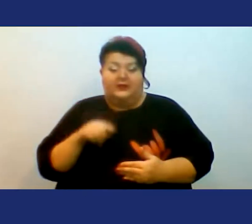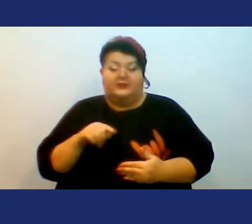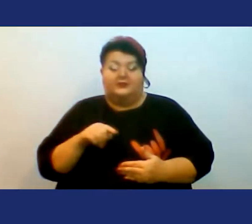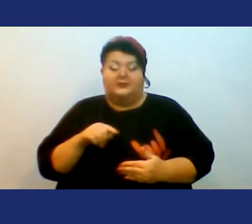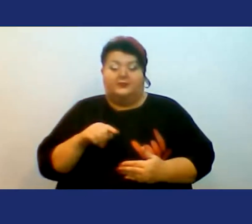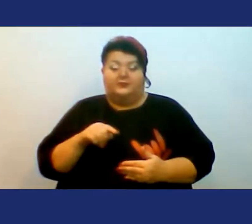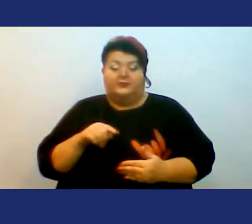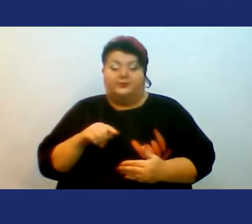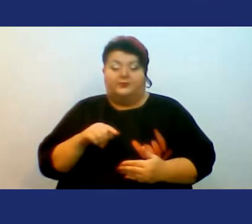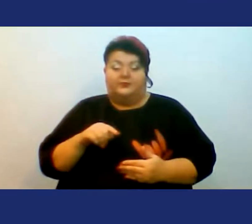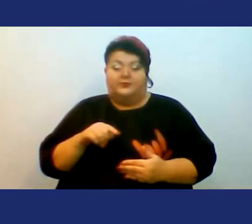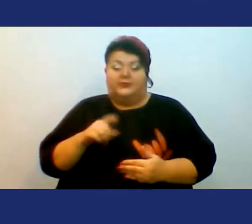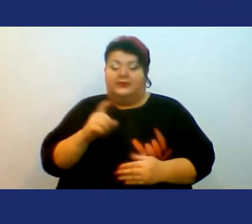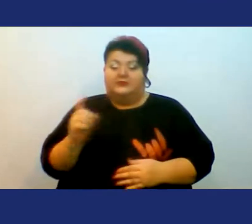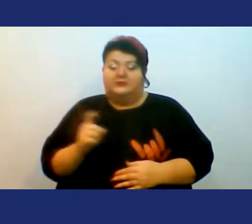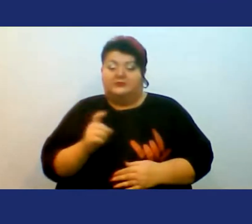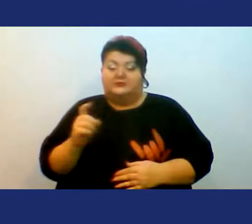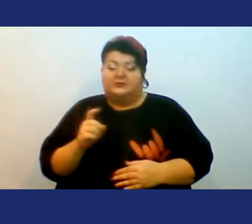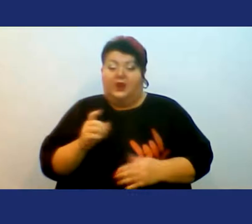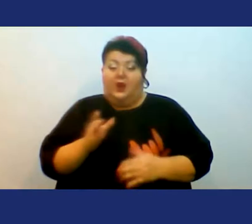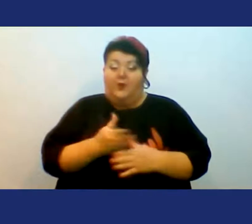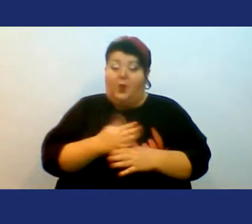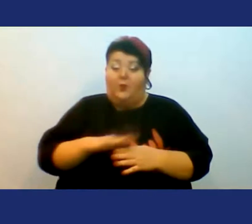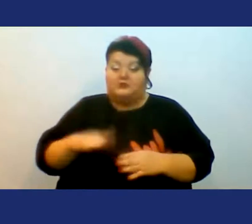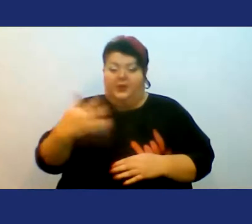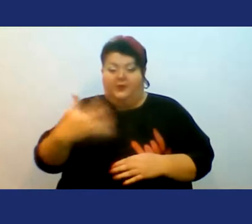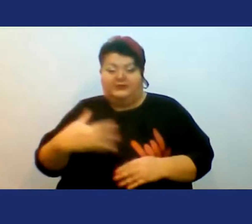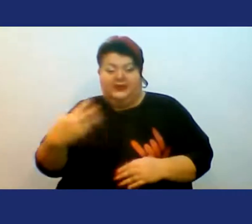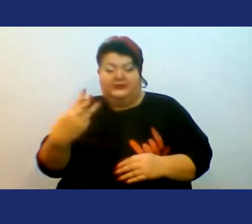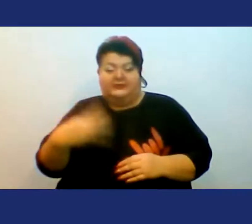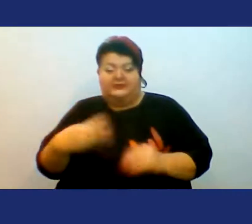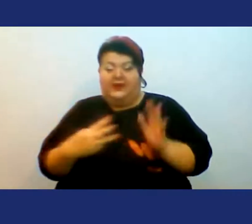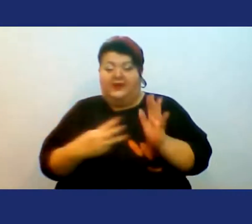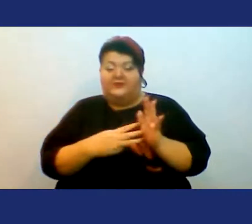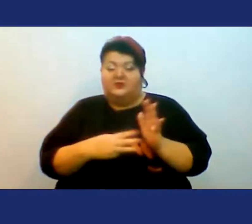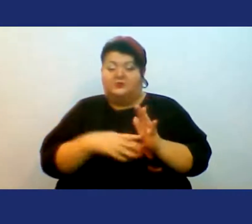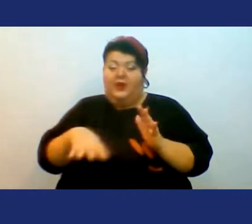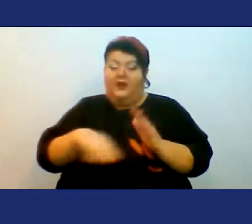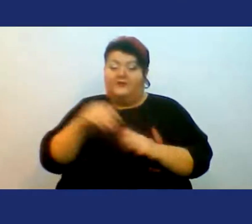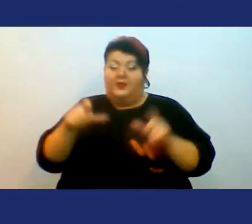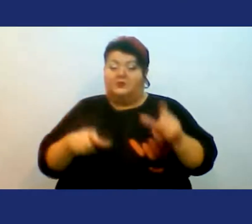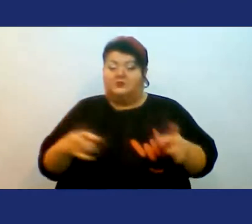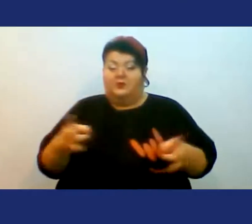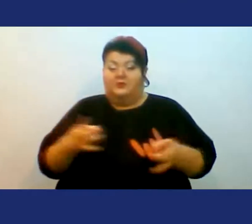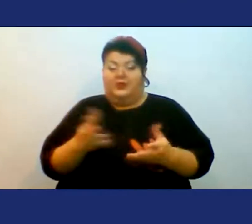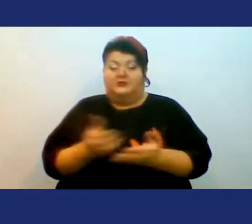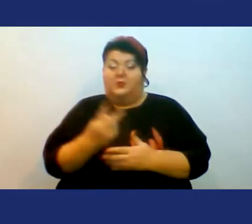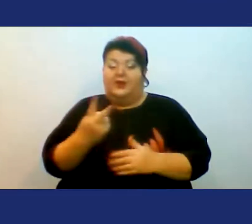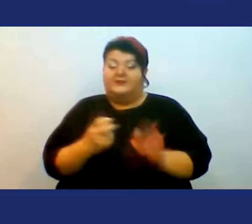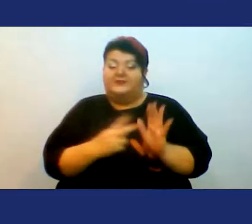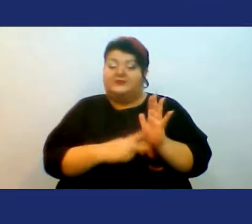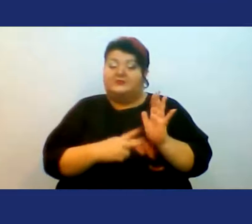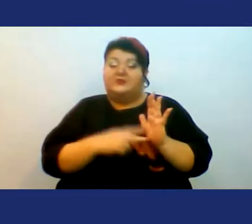the presidency. But the way in which colleges allocate their votes vary from state to